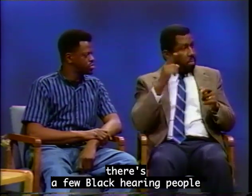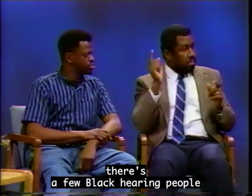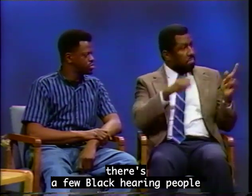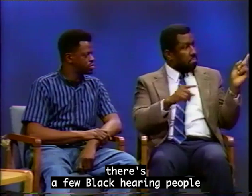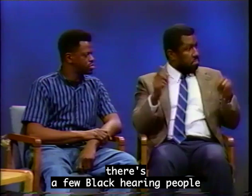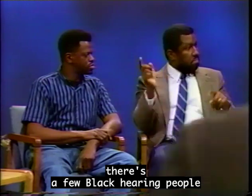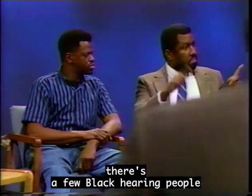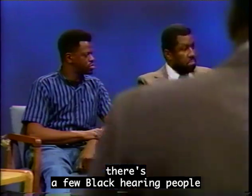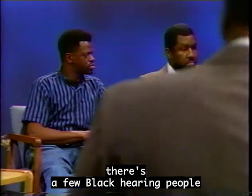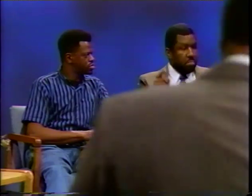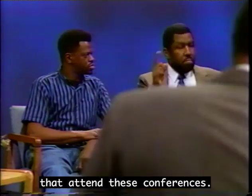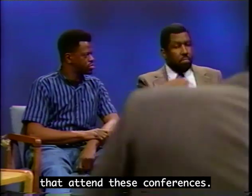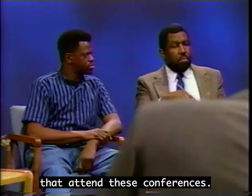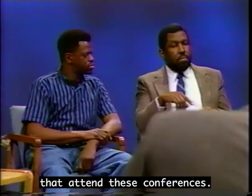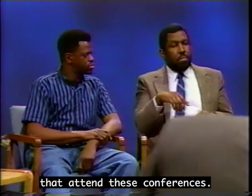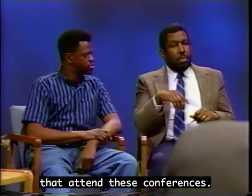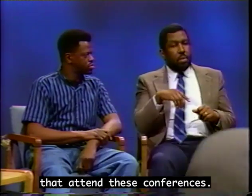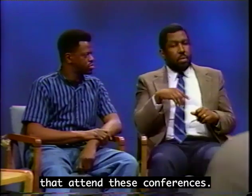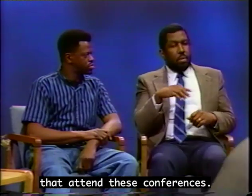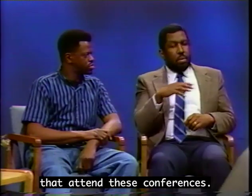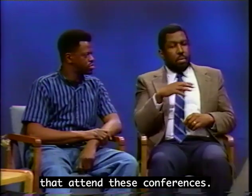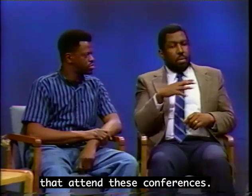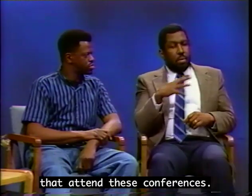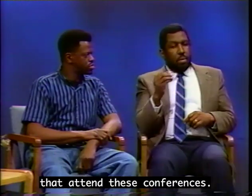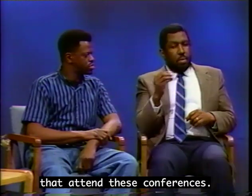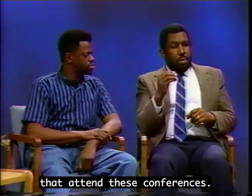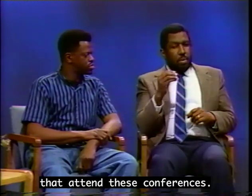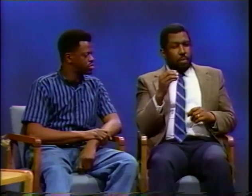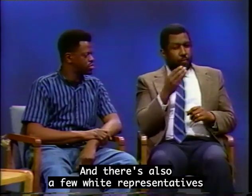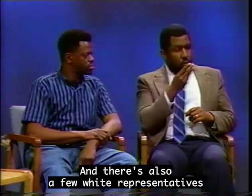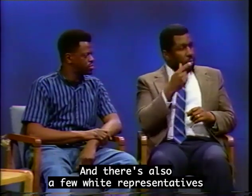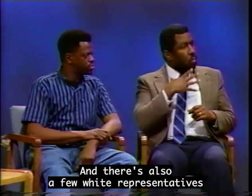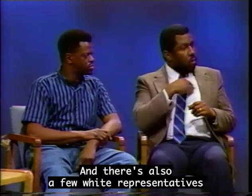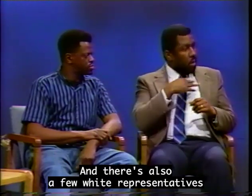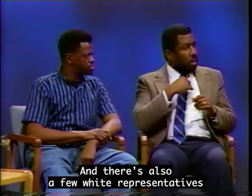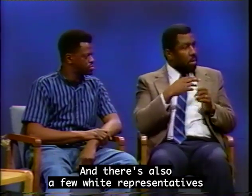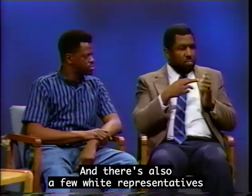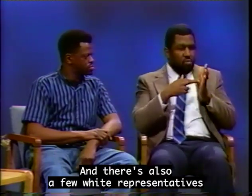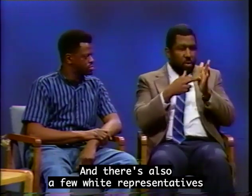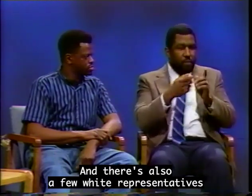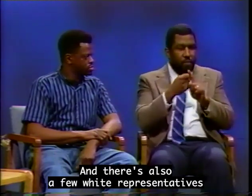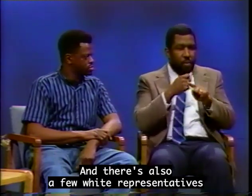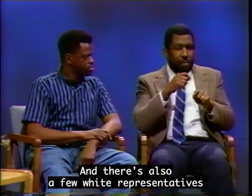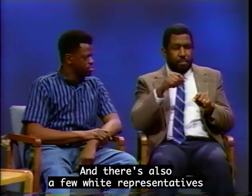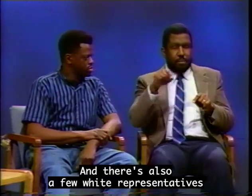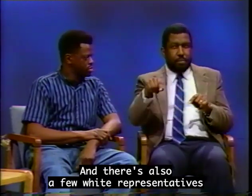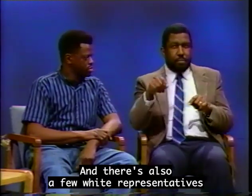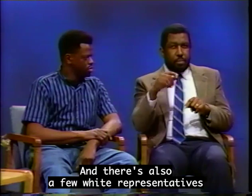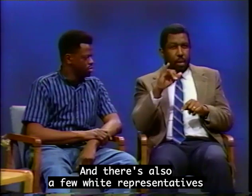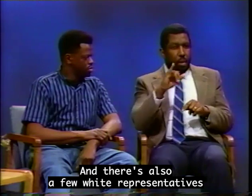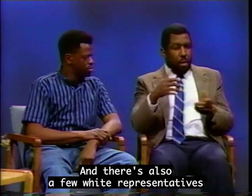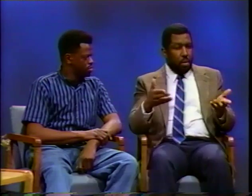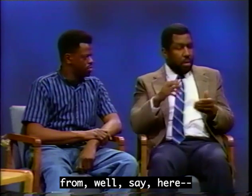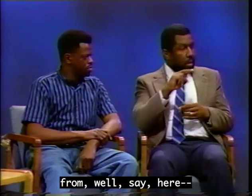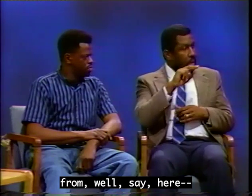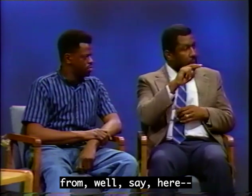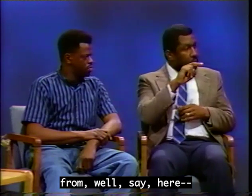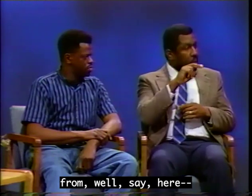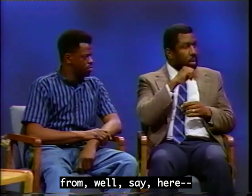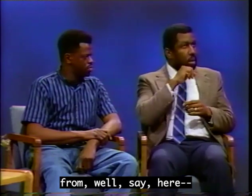few black hearing people that attend these conferences. And there's also a few white representatives from,